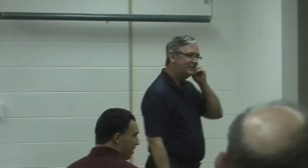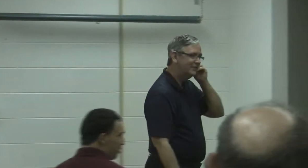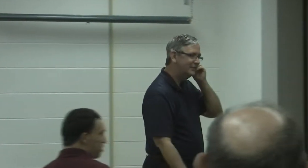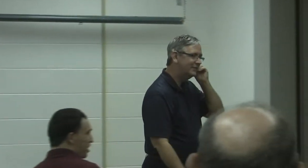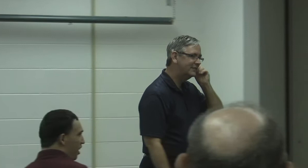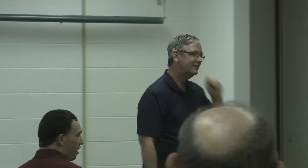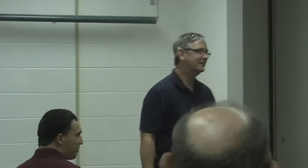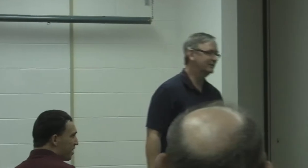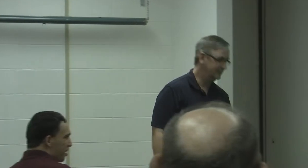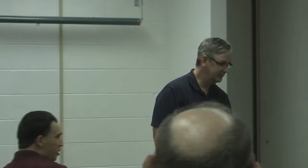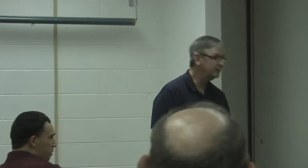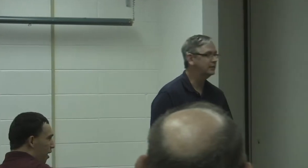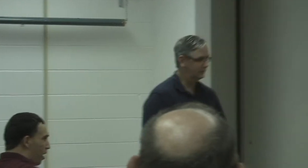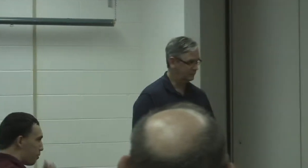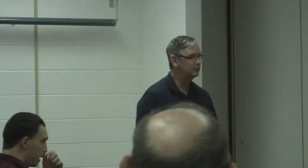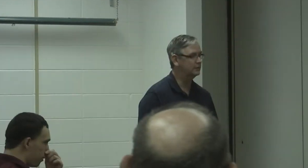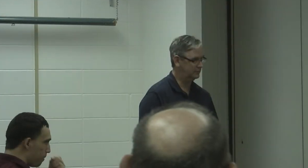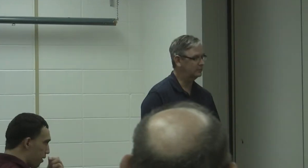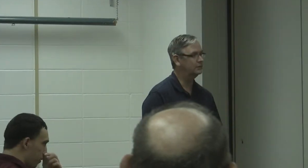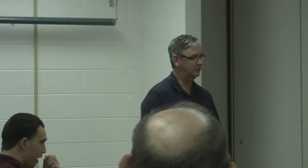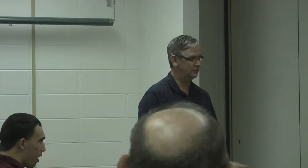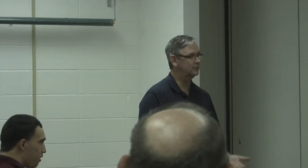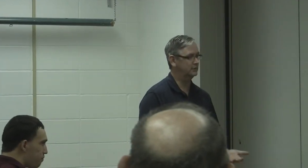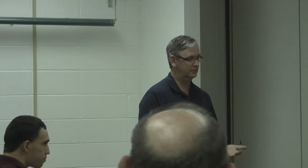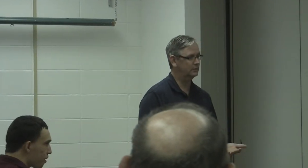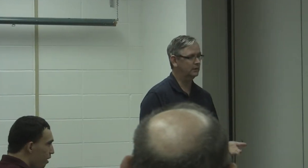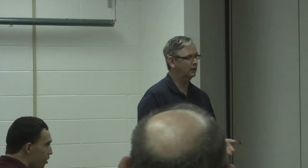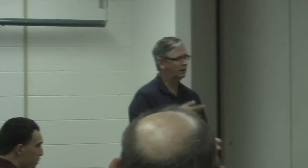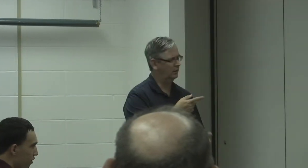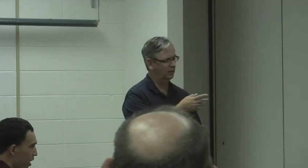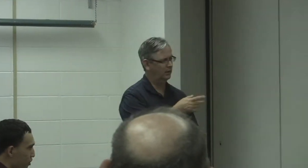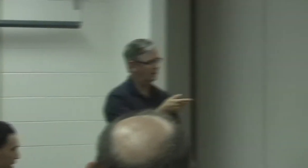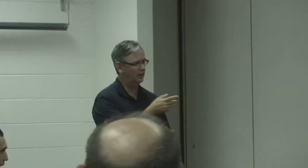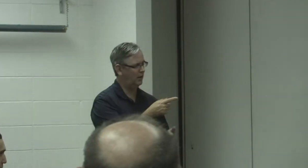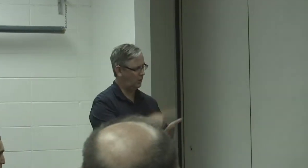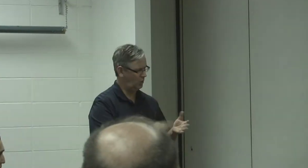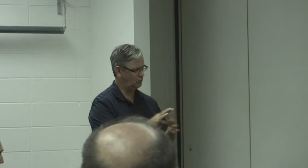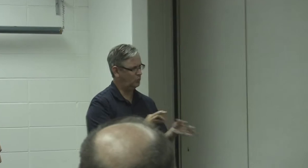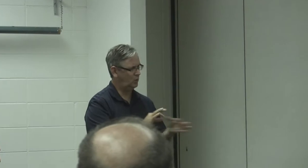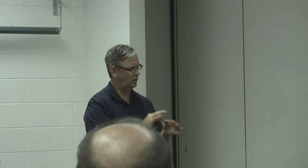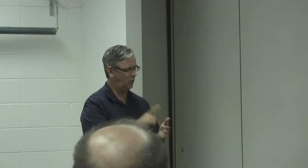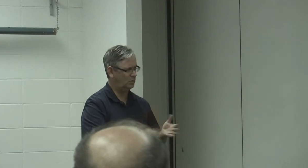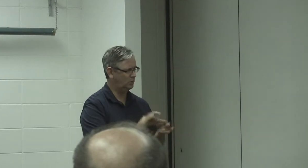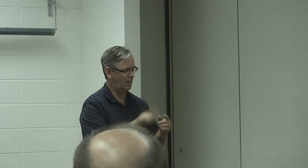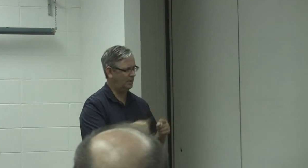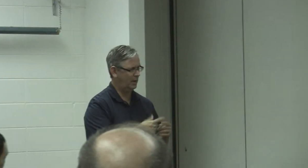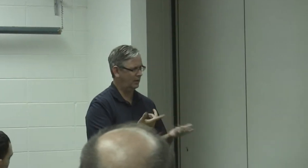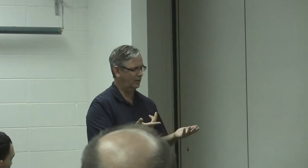Well, you should love other people no matter who they are. No matter their country, ethnics, what their beliefs.